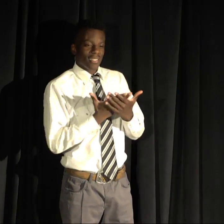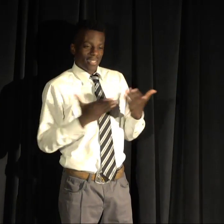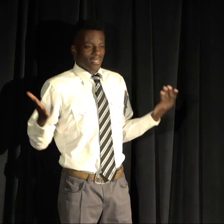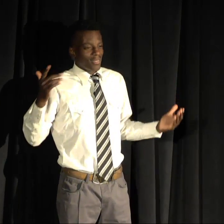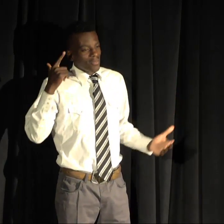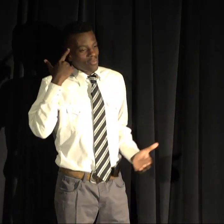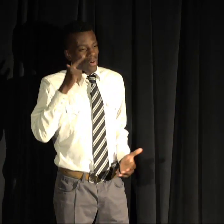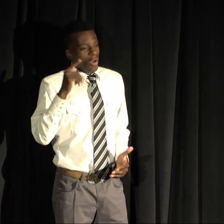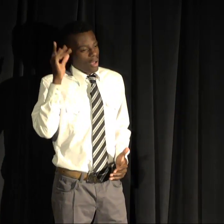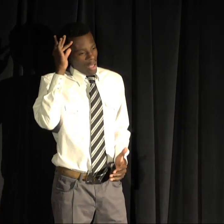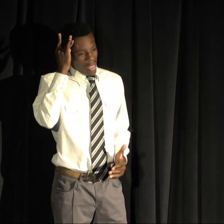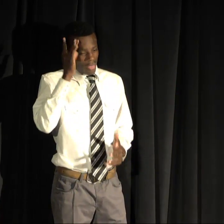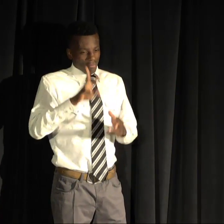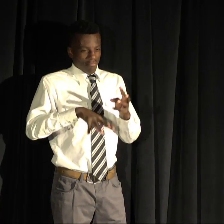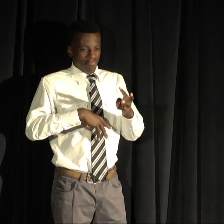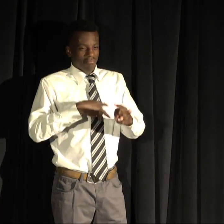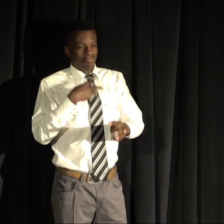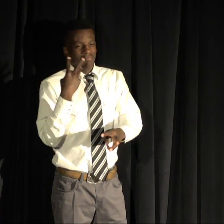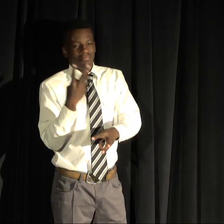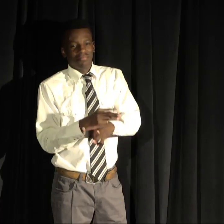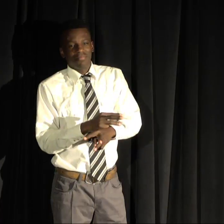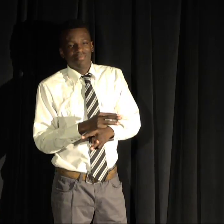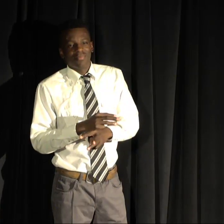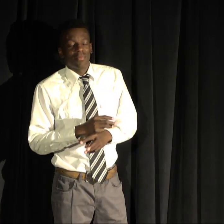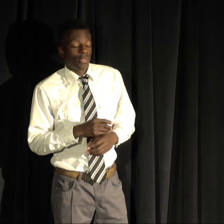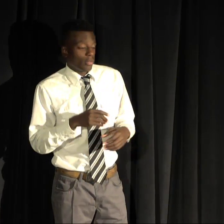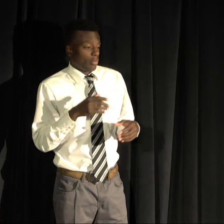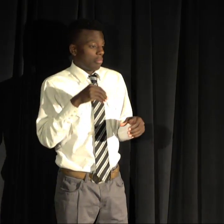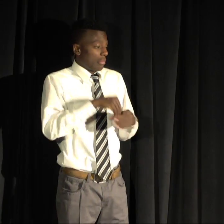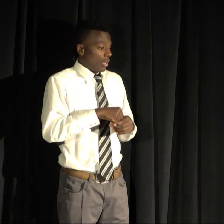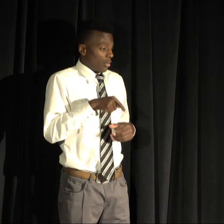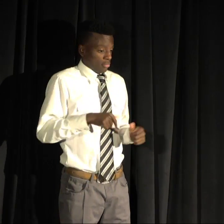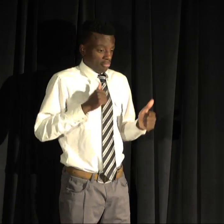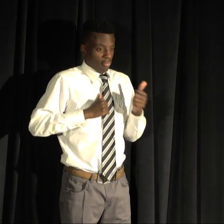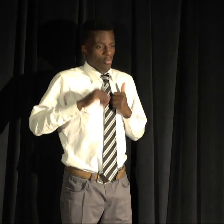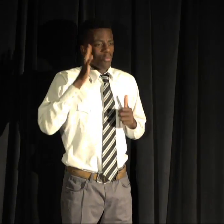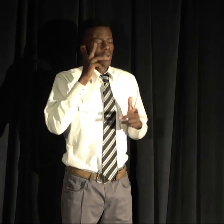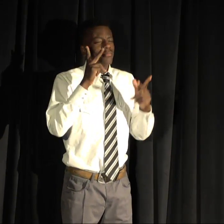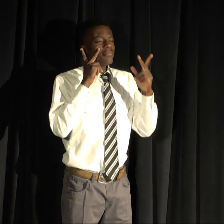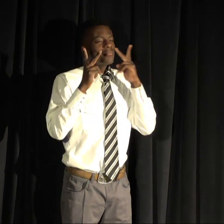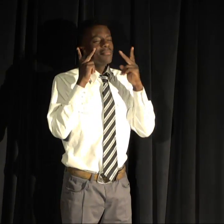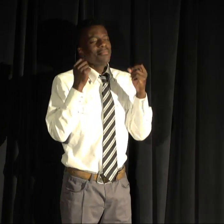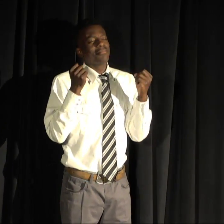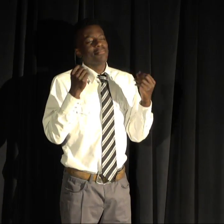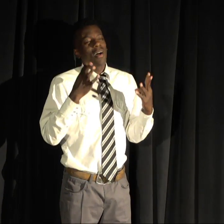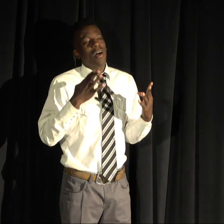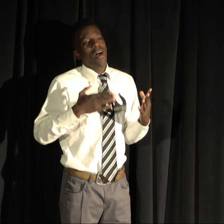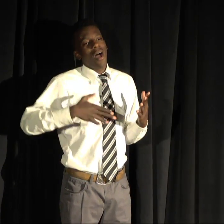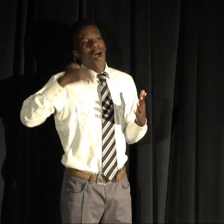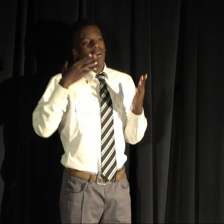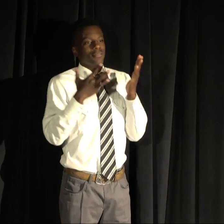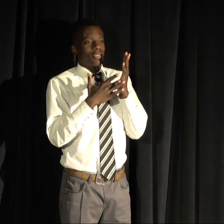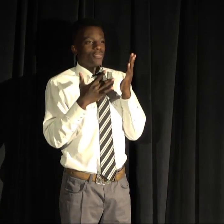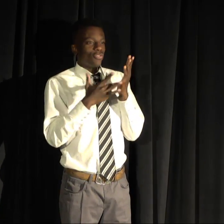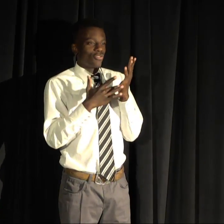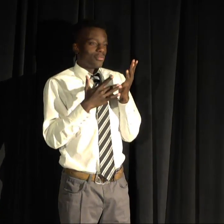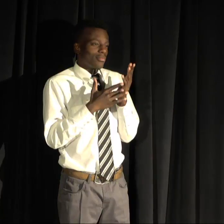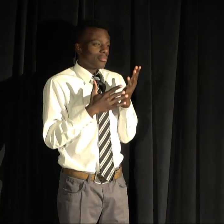just amazing, beautiful for all the people on Ith. For the play, you'll see a lot of really